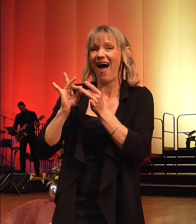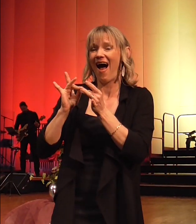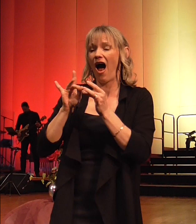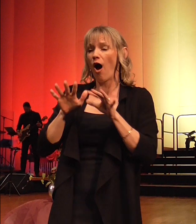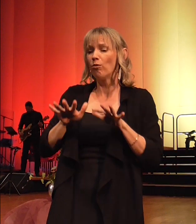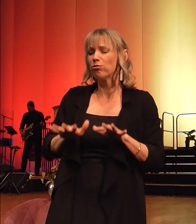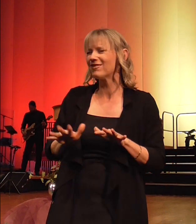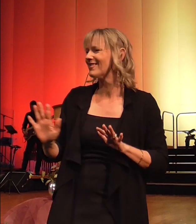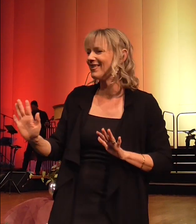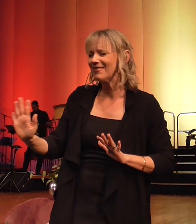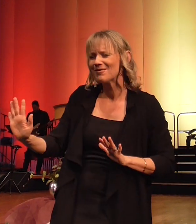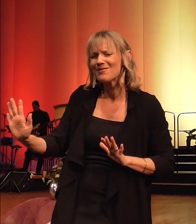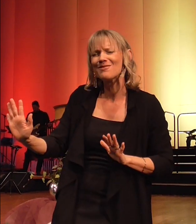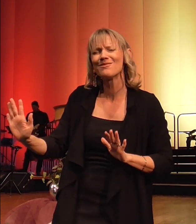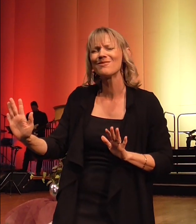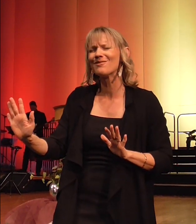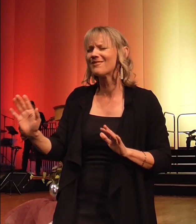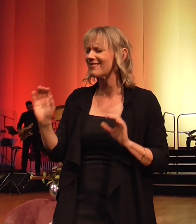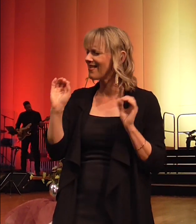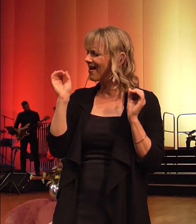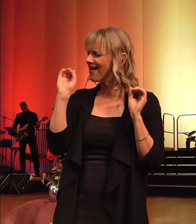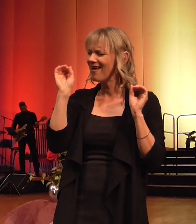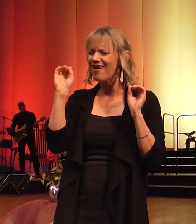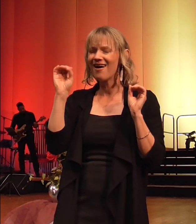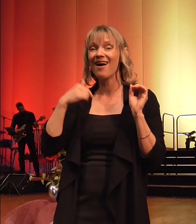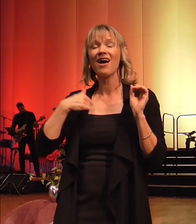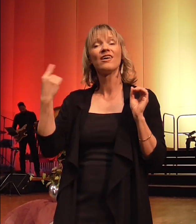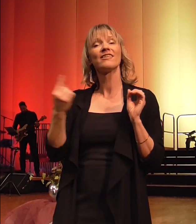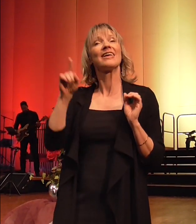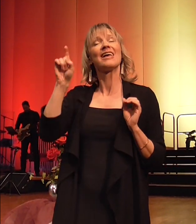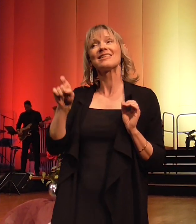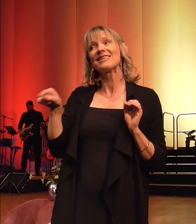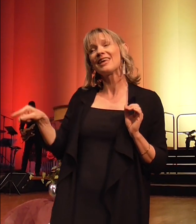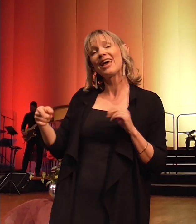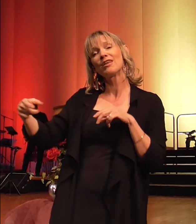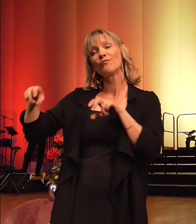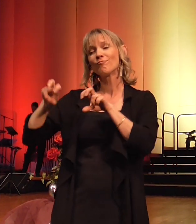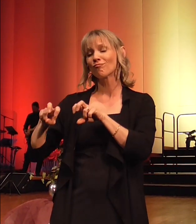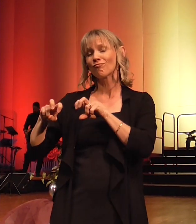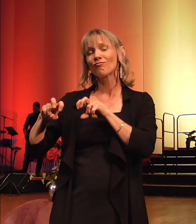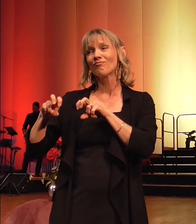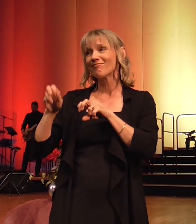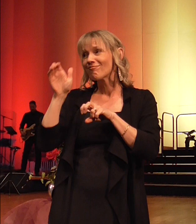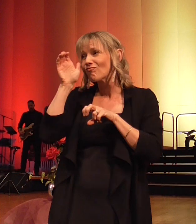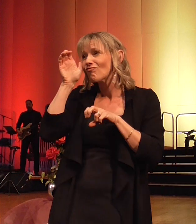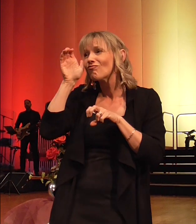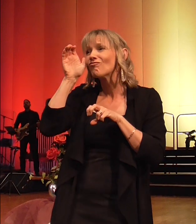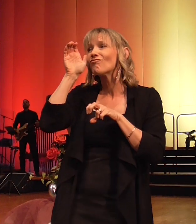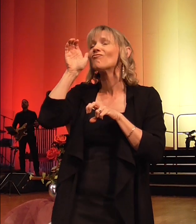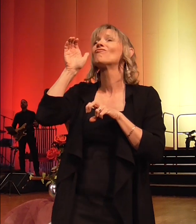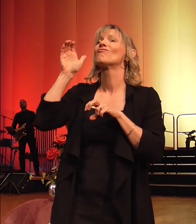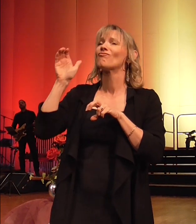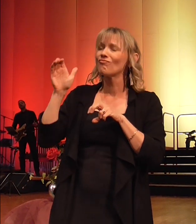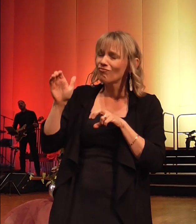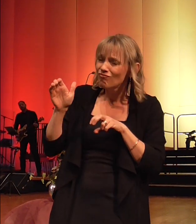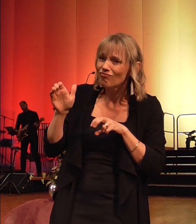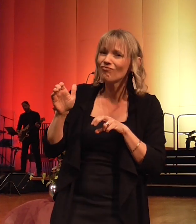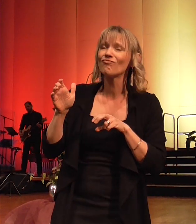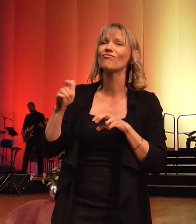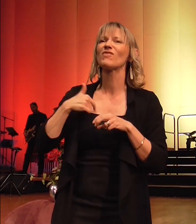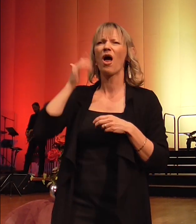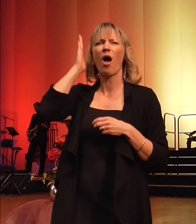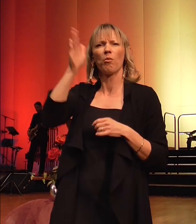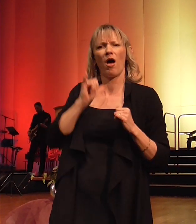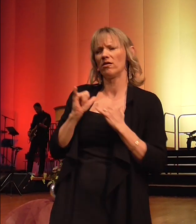my mind. I just need somebody to listen sometimes. I will